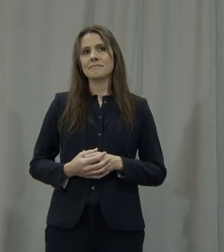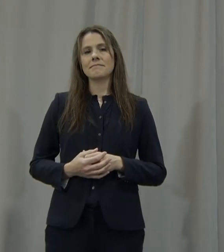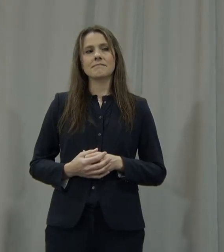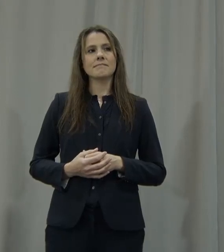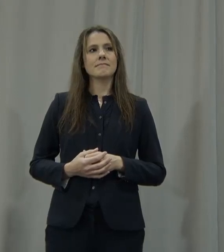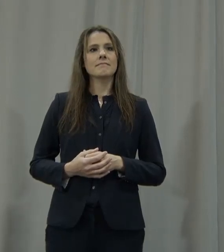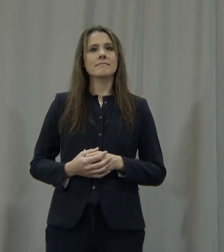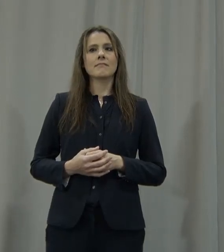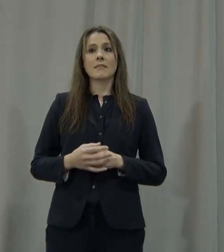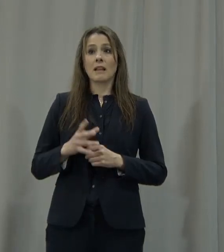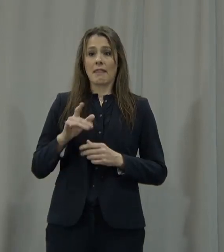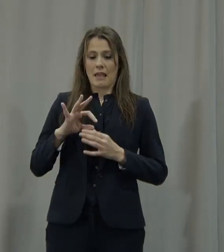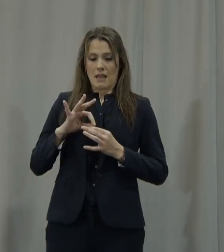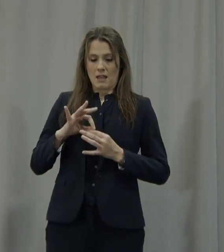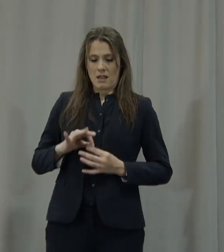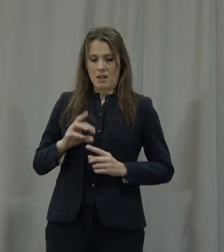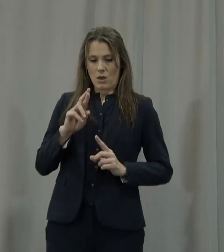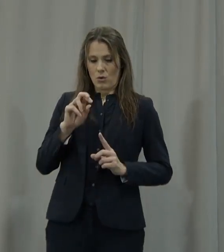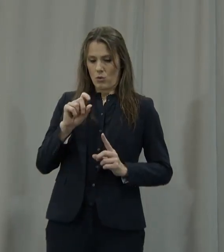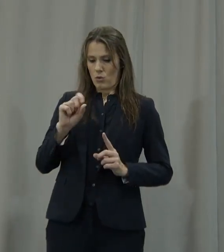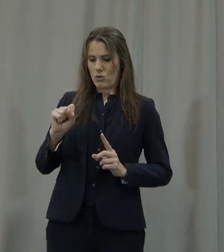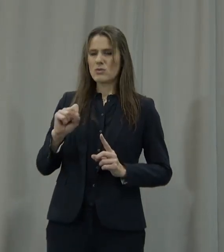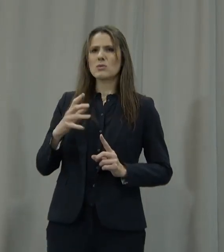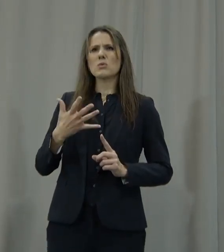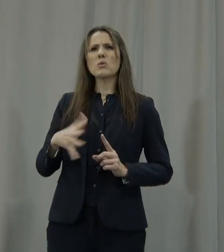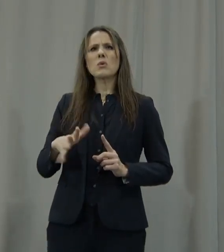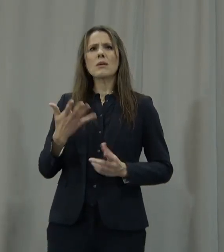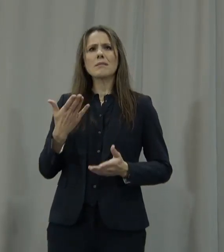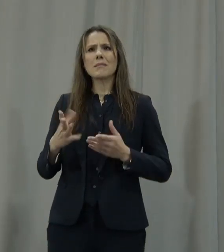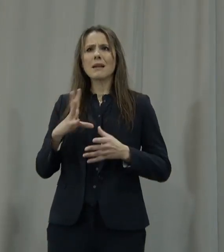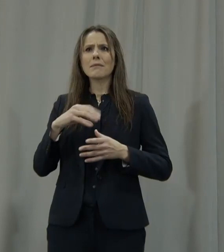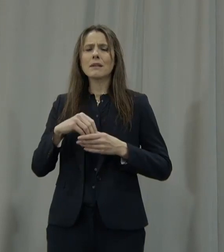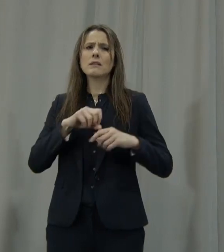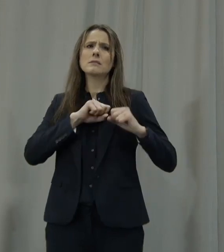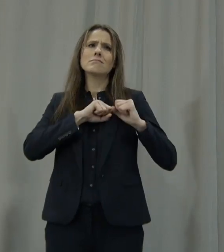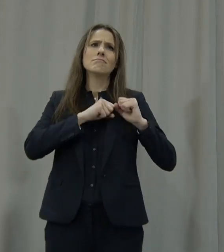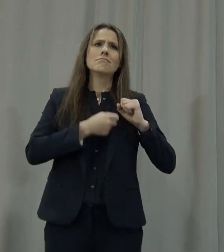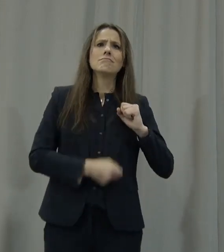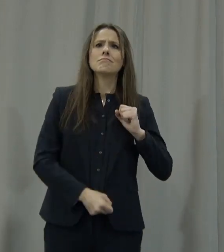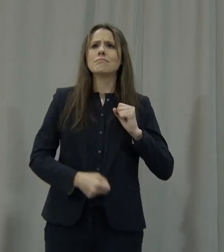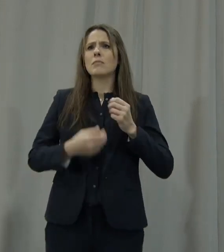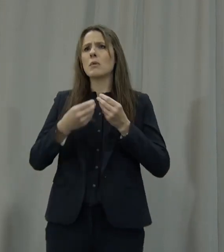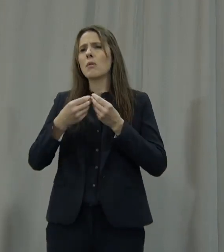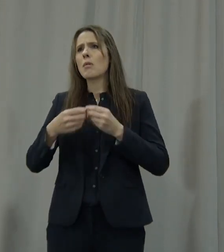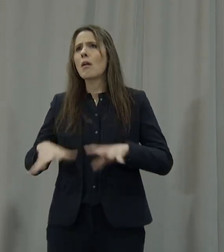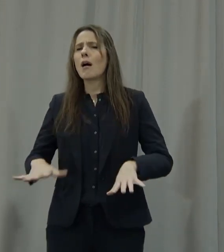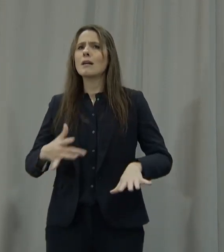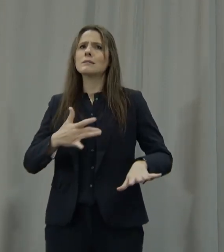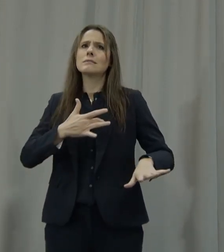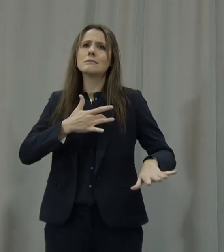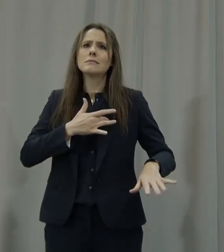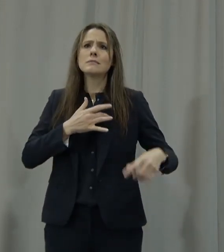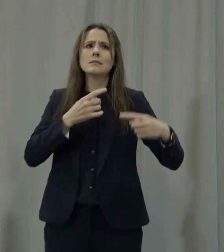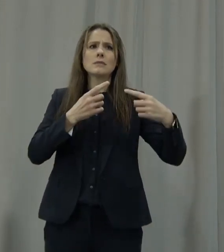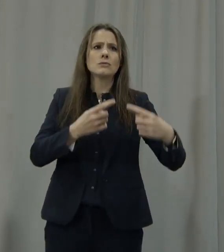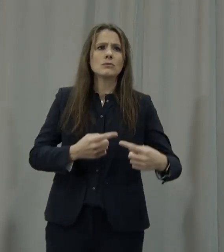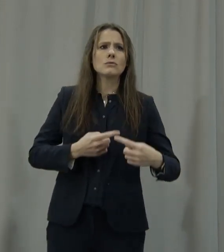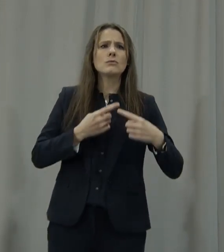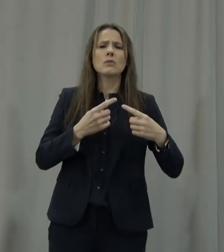roots that include grief and loss and struggle, but also